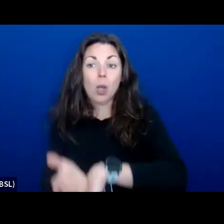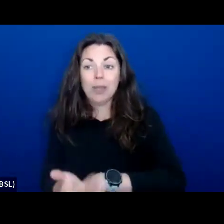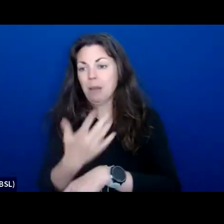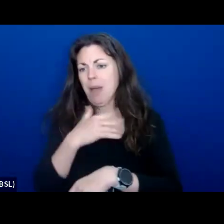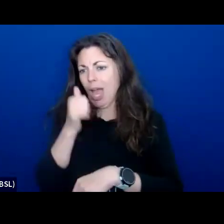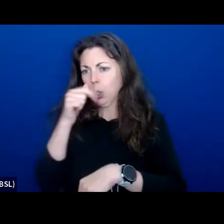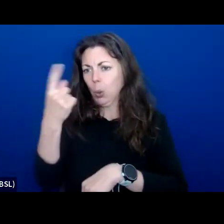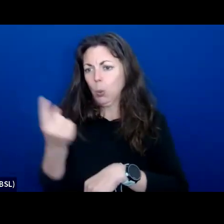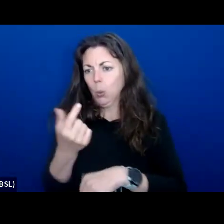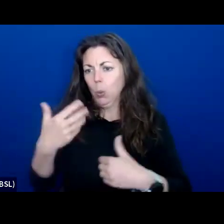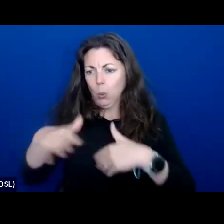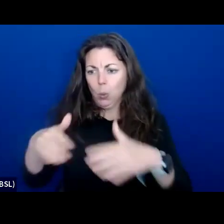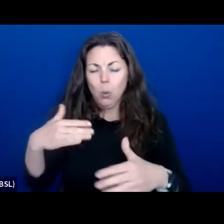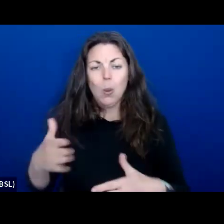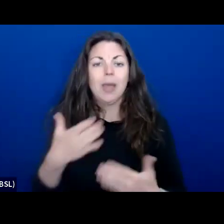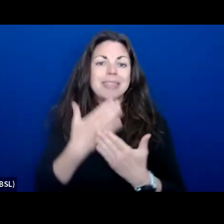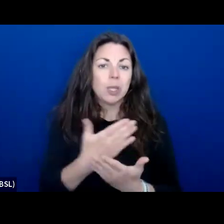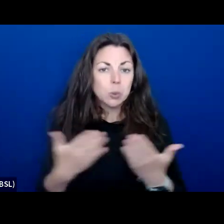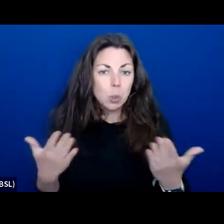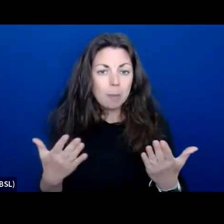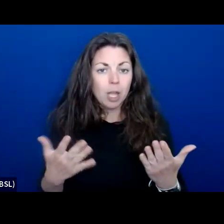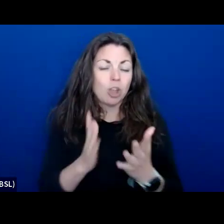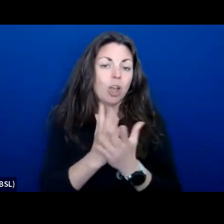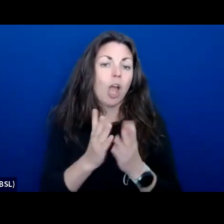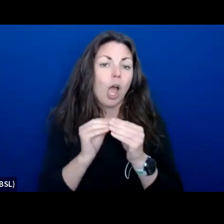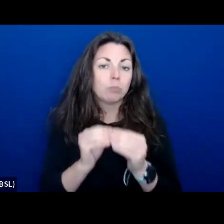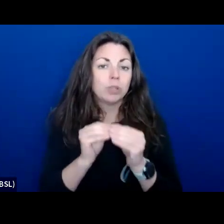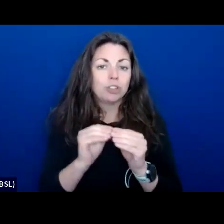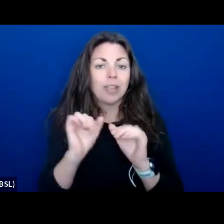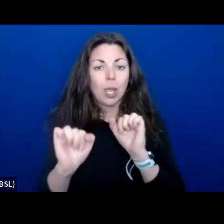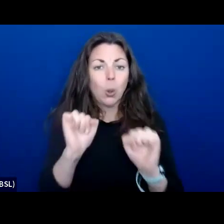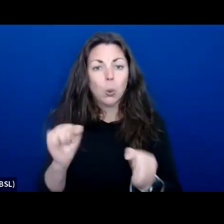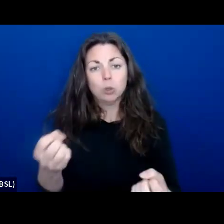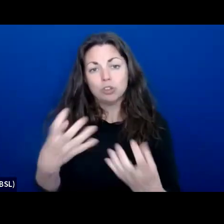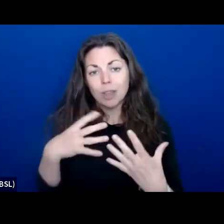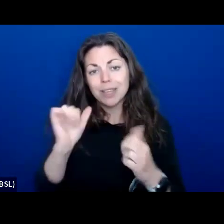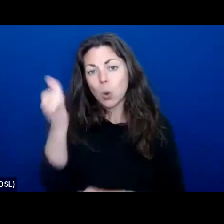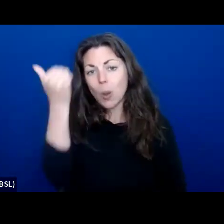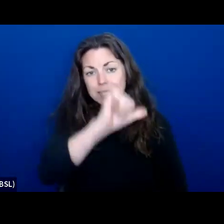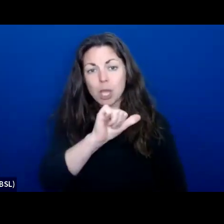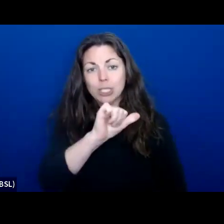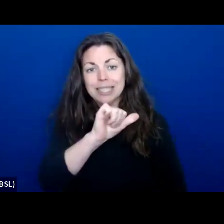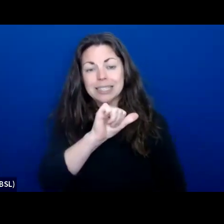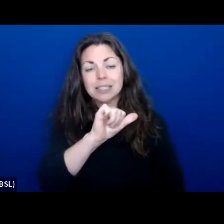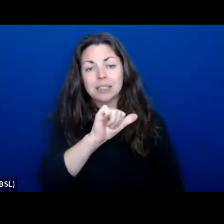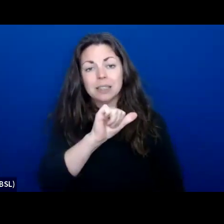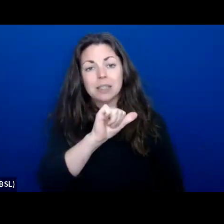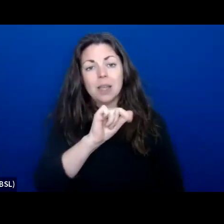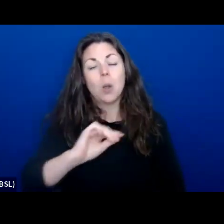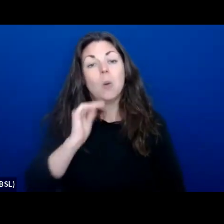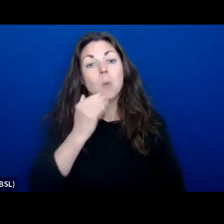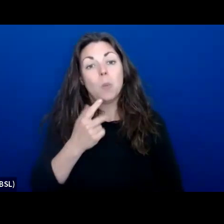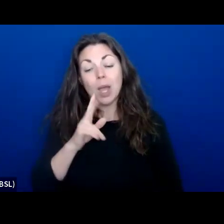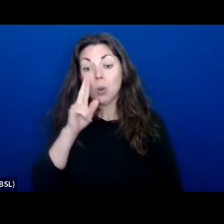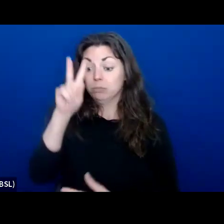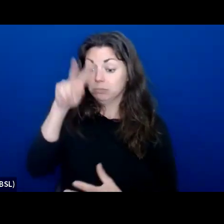all. Thank you so much. We really appreciate you sharing your expertise, and we will look through the questions that